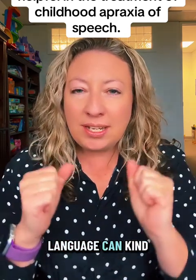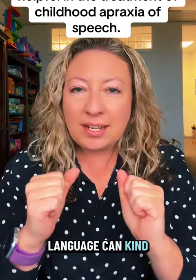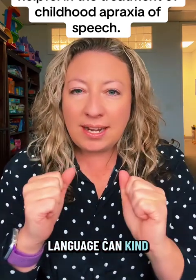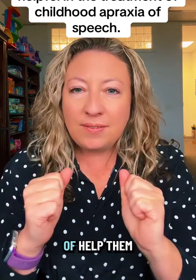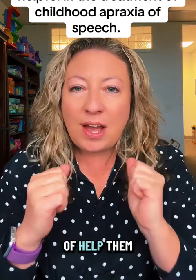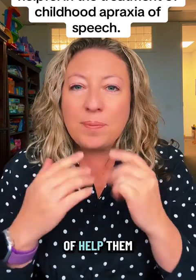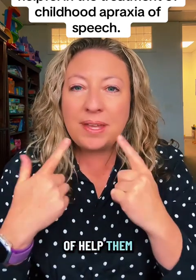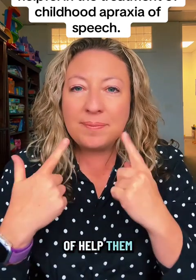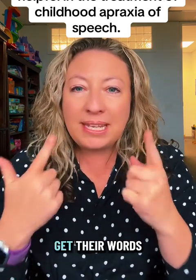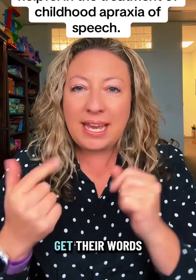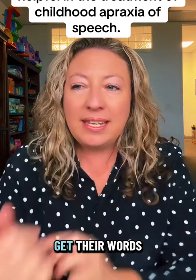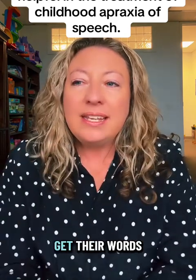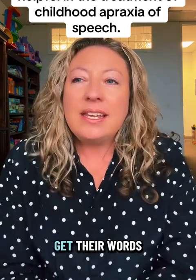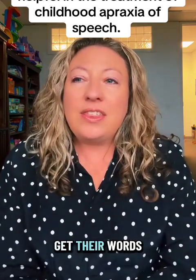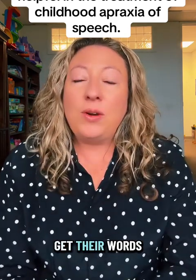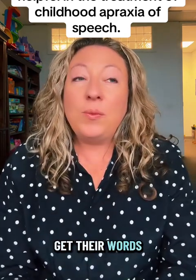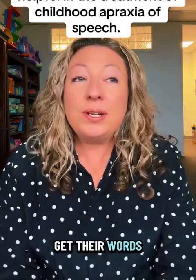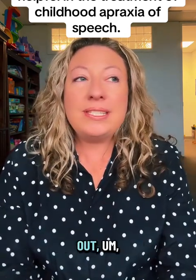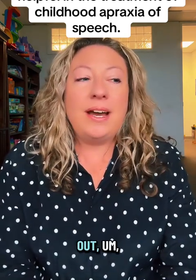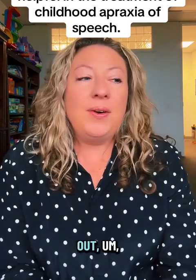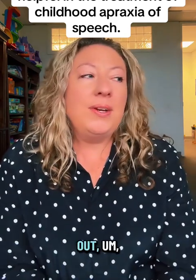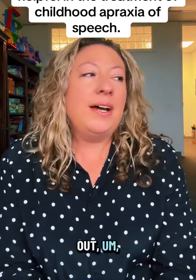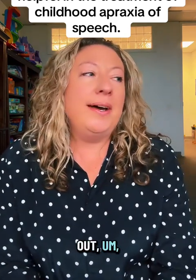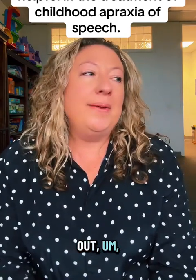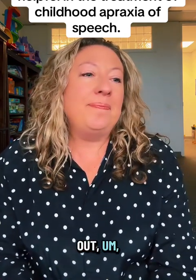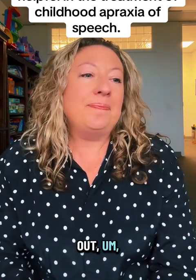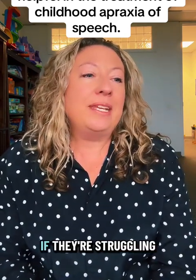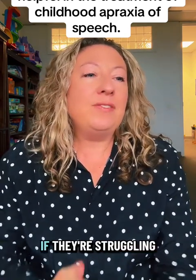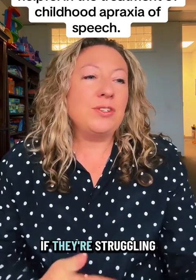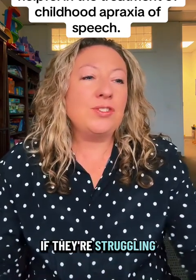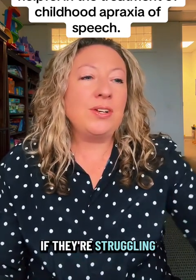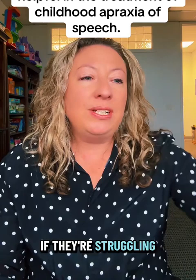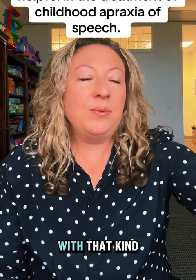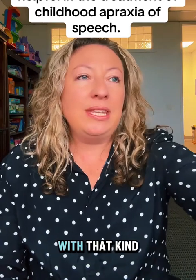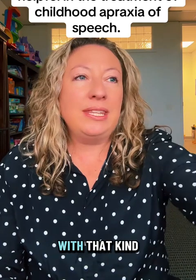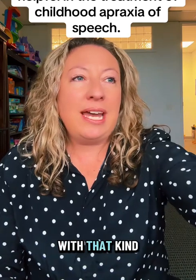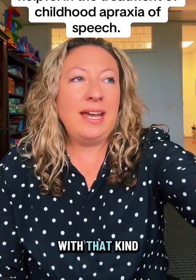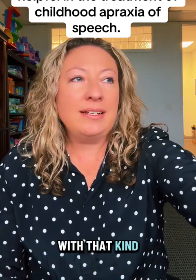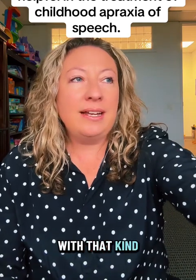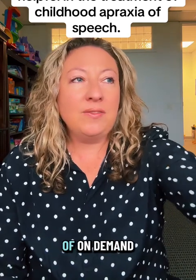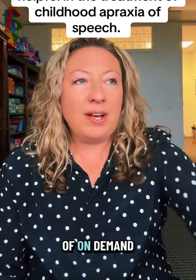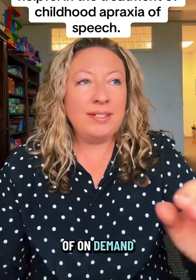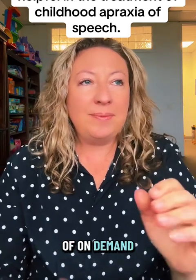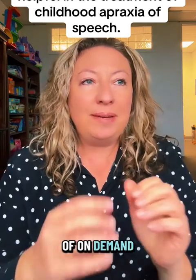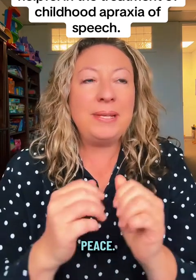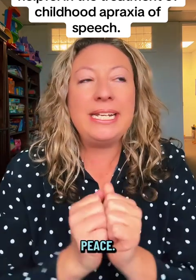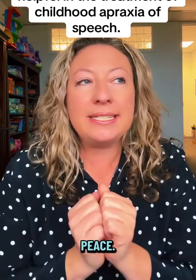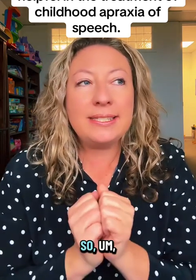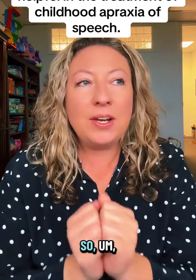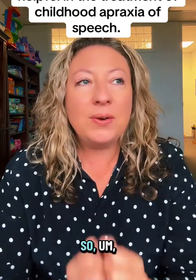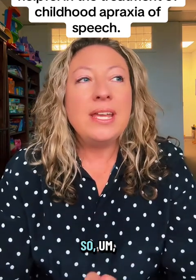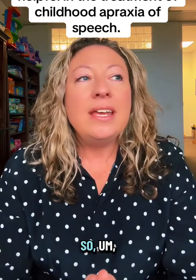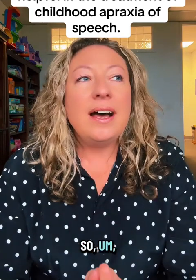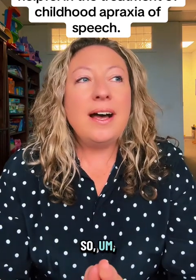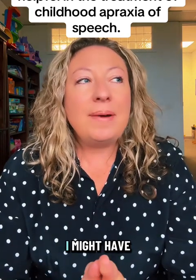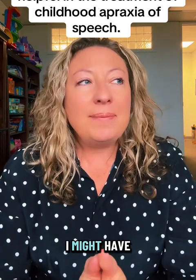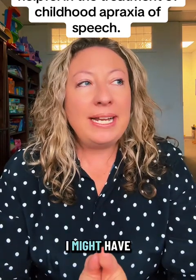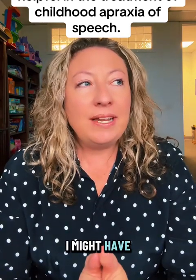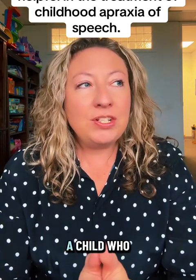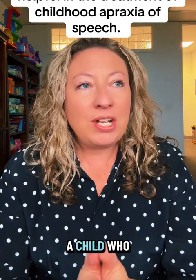of help them get their words out if they're struggling with that kind of on-demand piece. So I might have a child who I